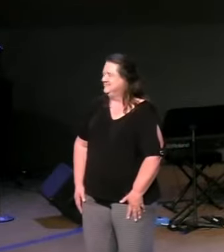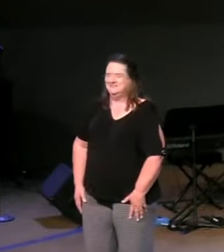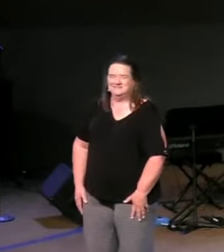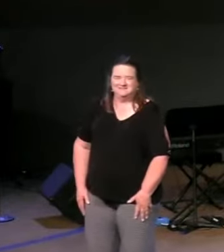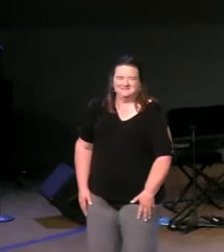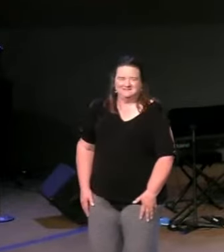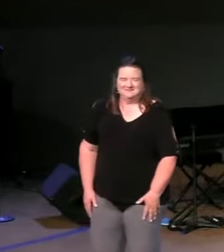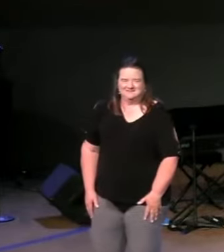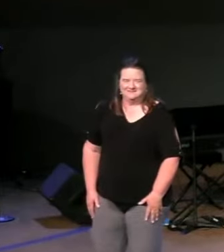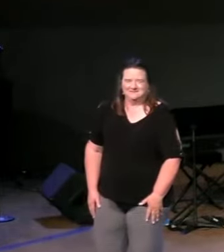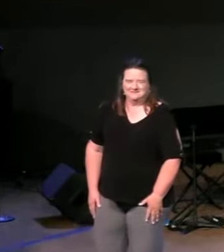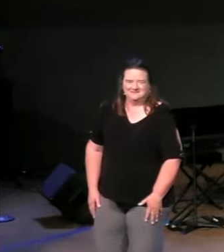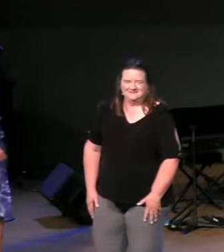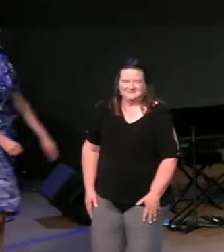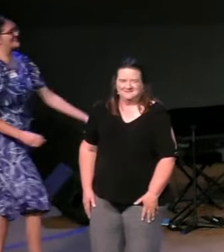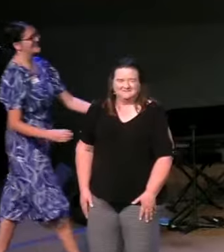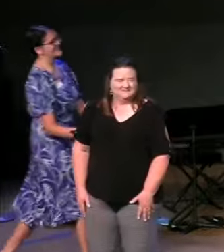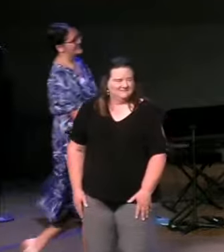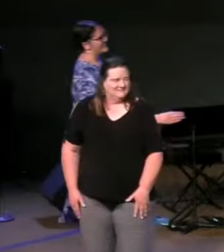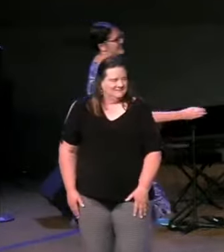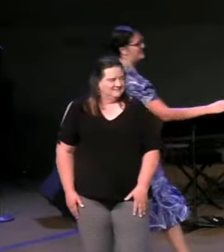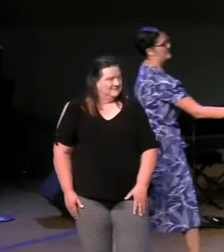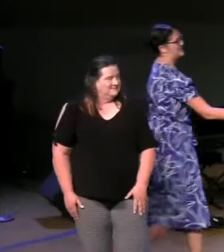Yeah. Welcome.